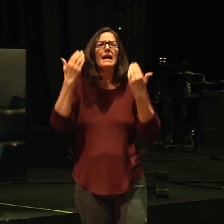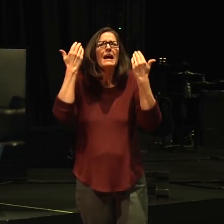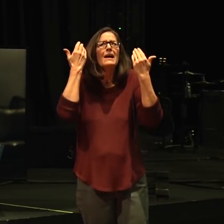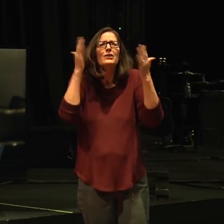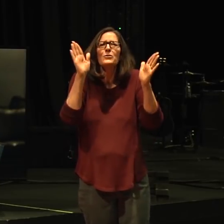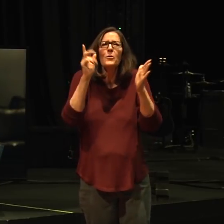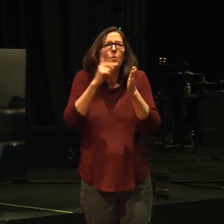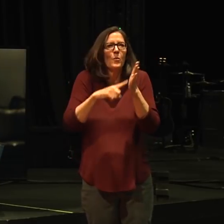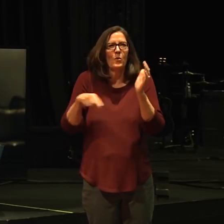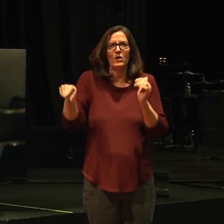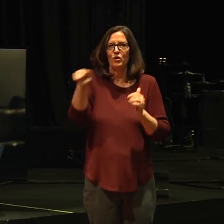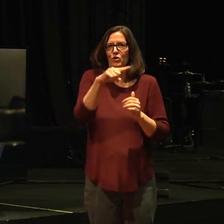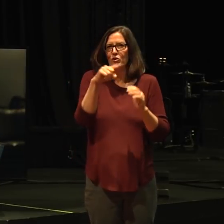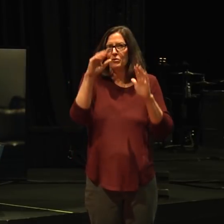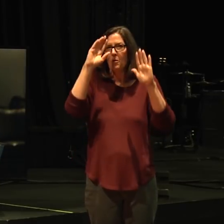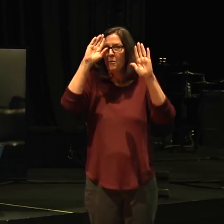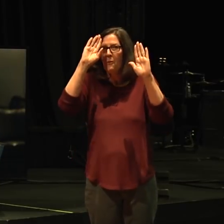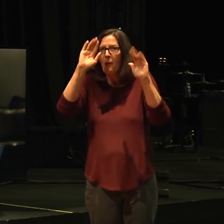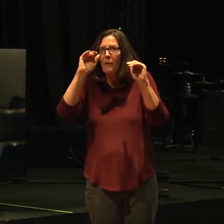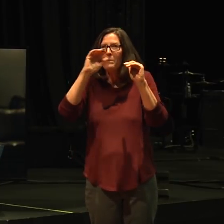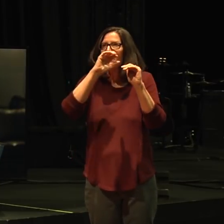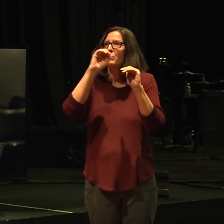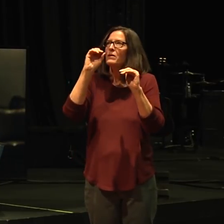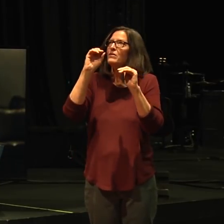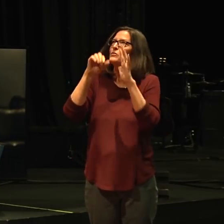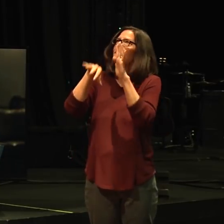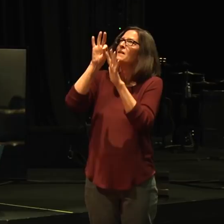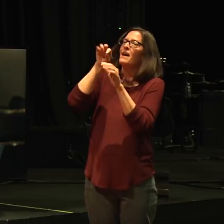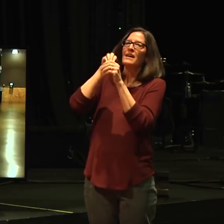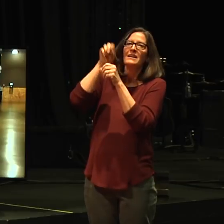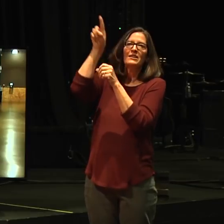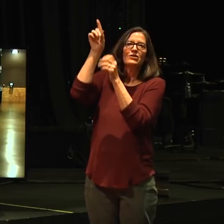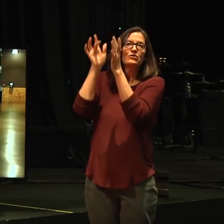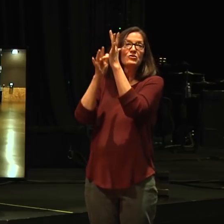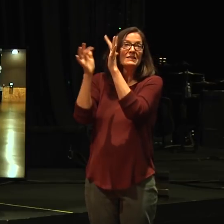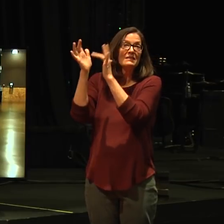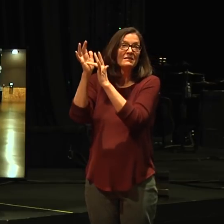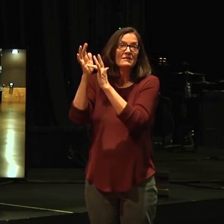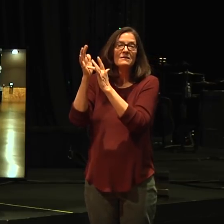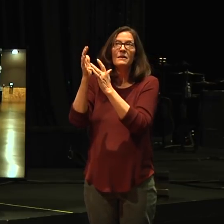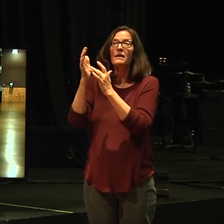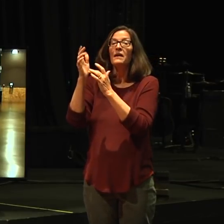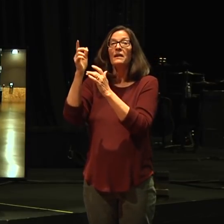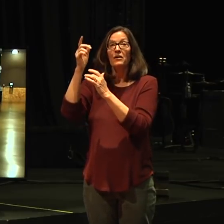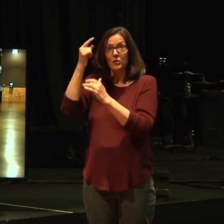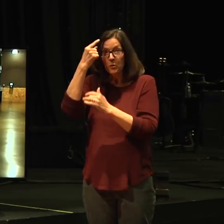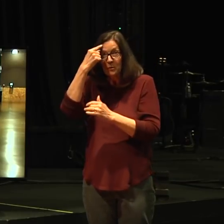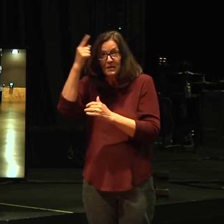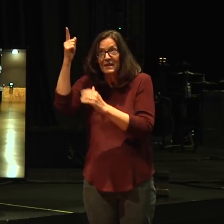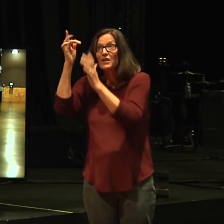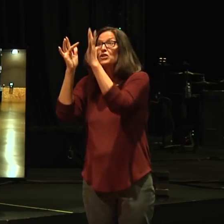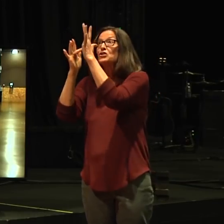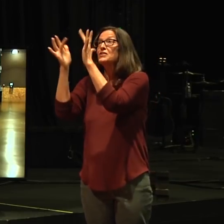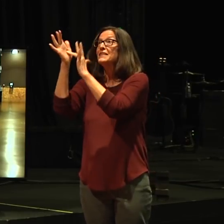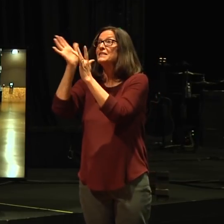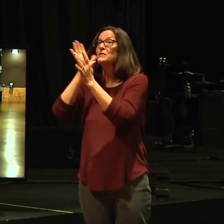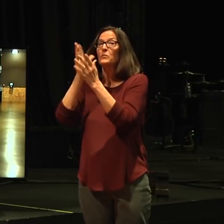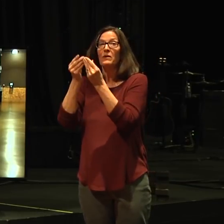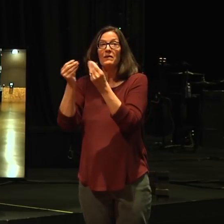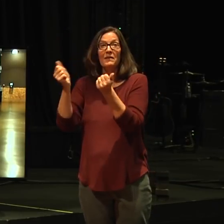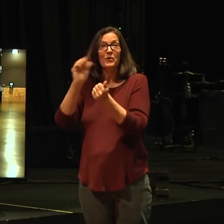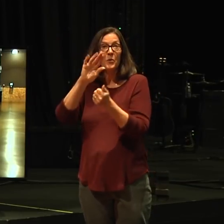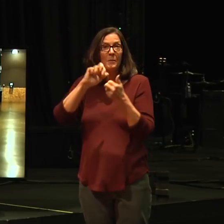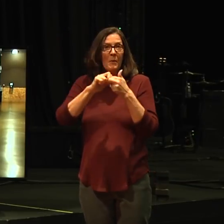you're hoping or expecting to find in Jesus. If it's someone to take away all your problems, you're not going to find